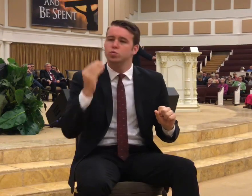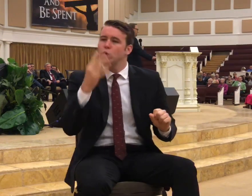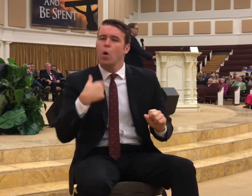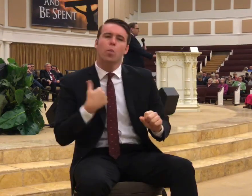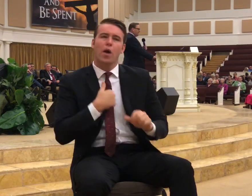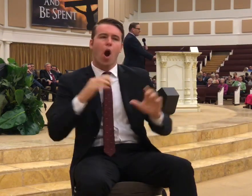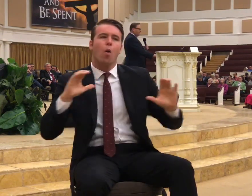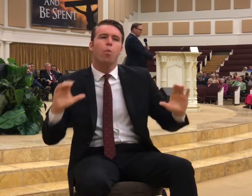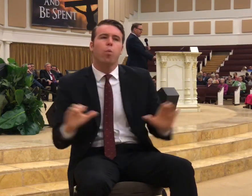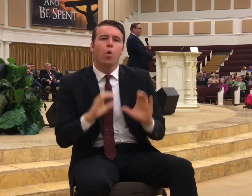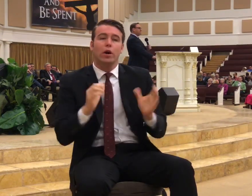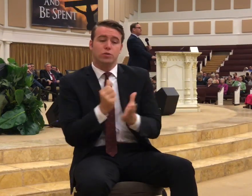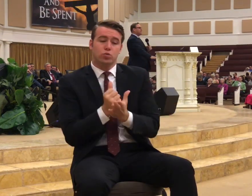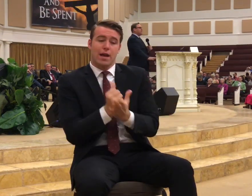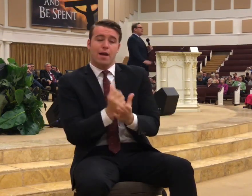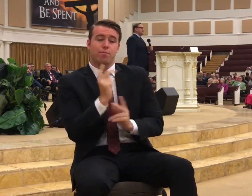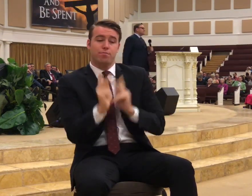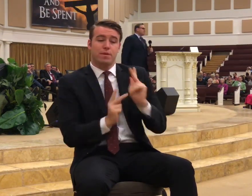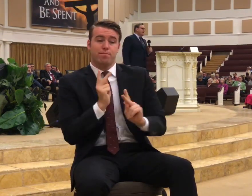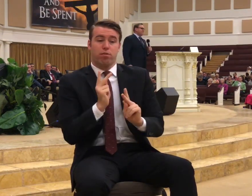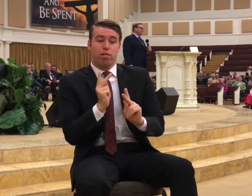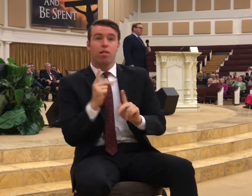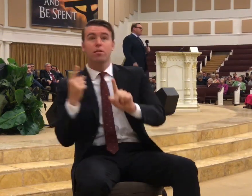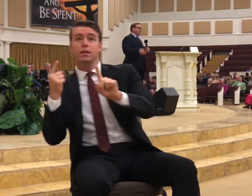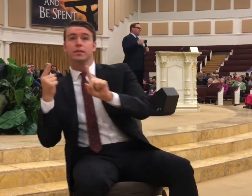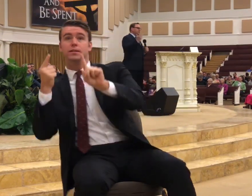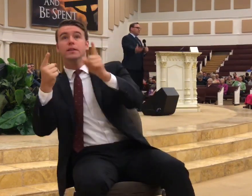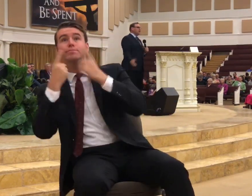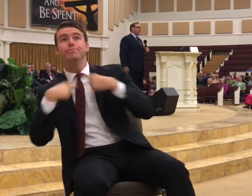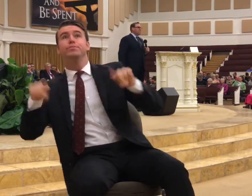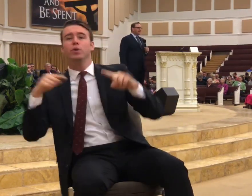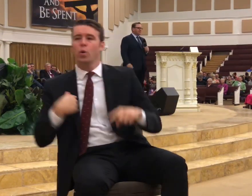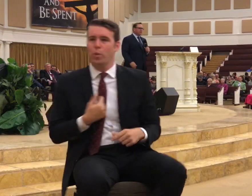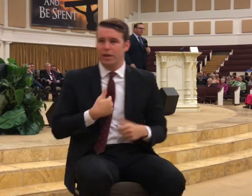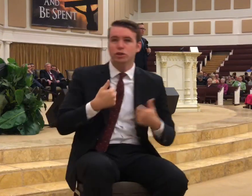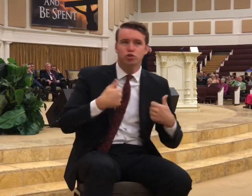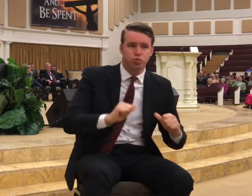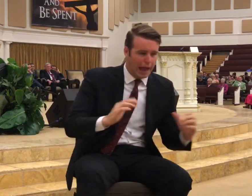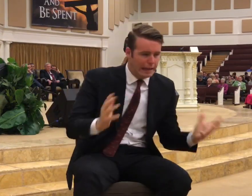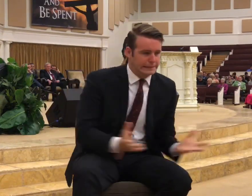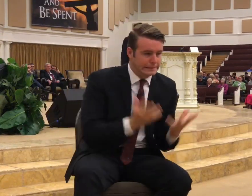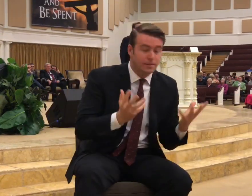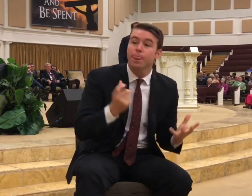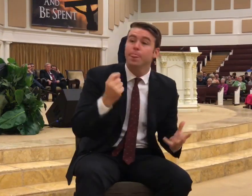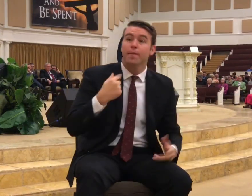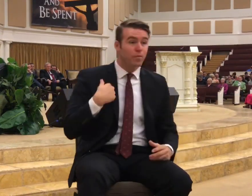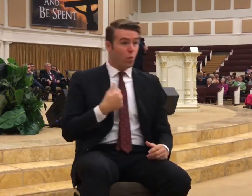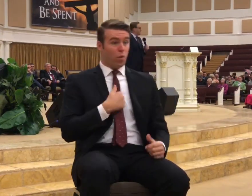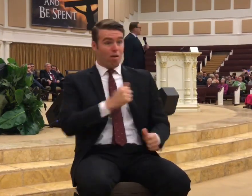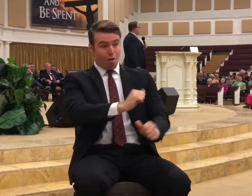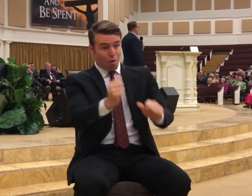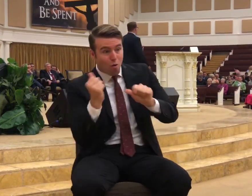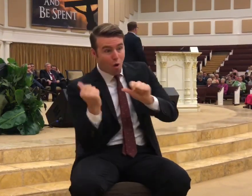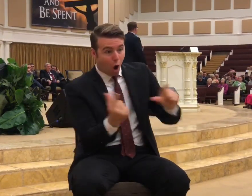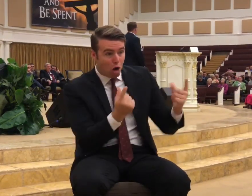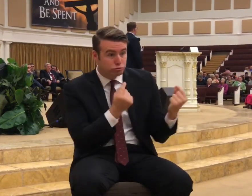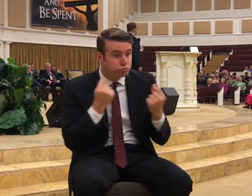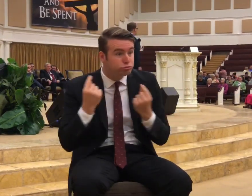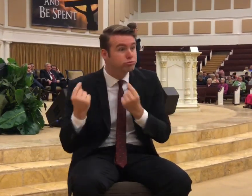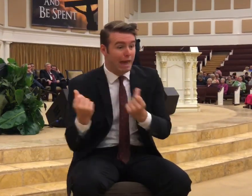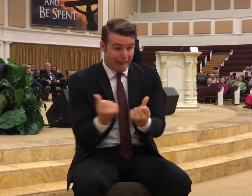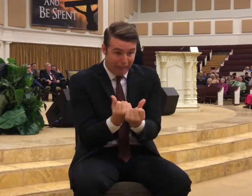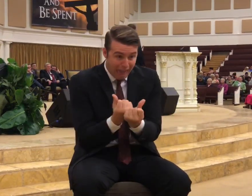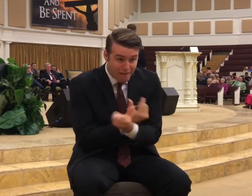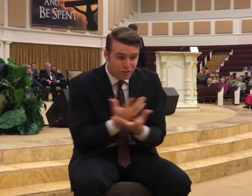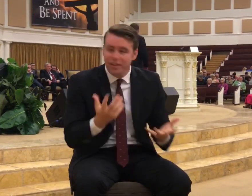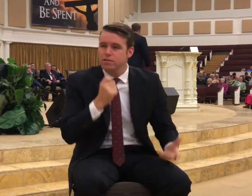to help people become. And so everything we do, our ministry, we don't do everything. Maybe there's other churches that do other